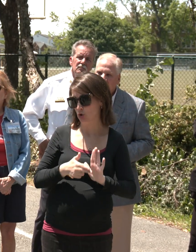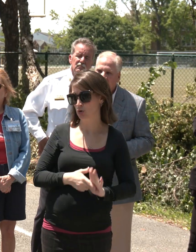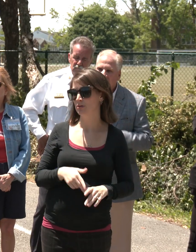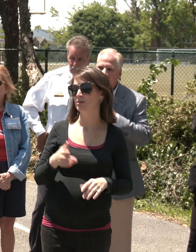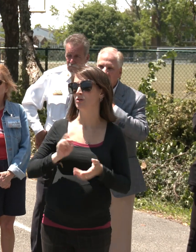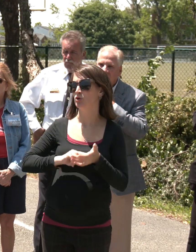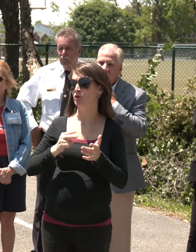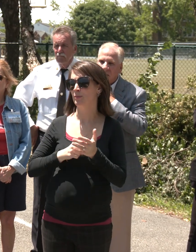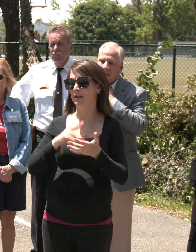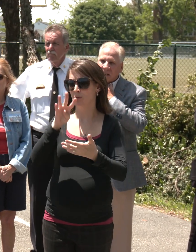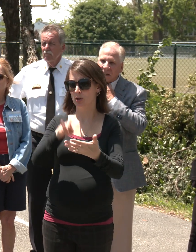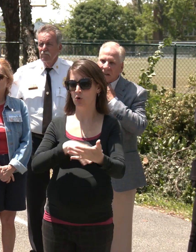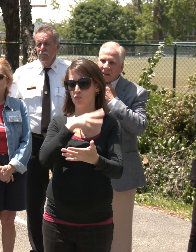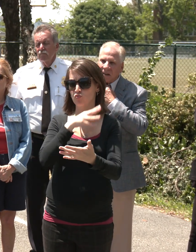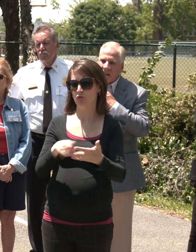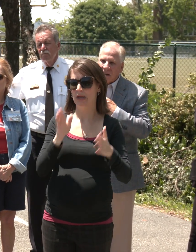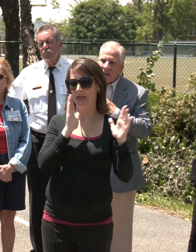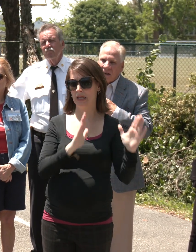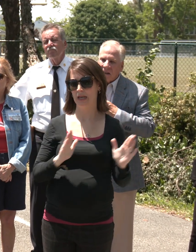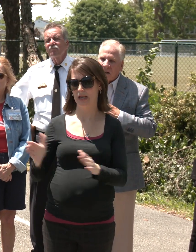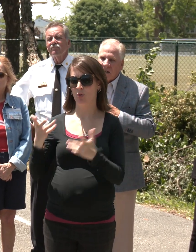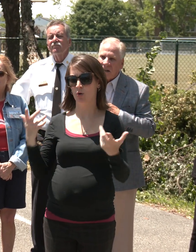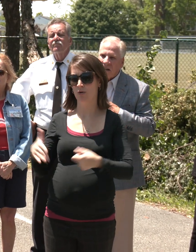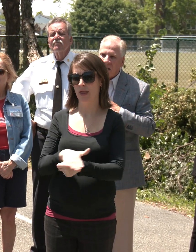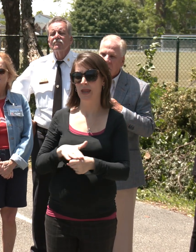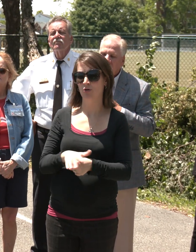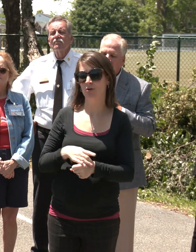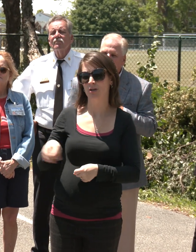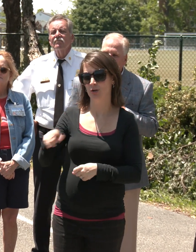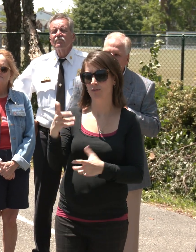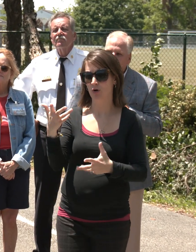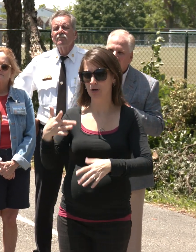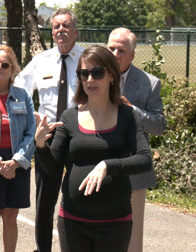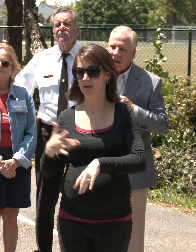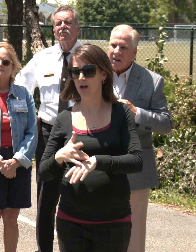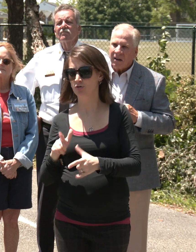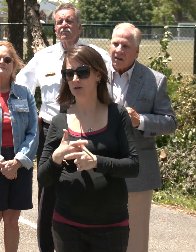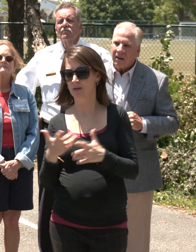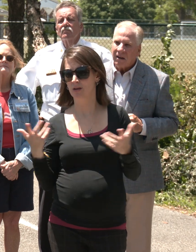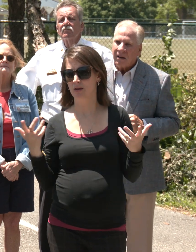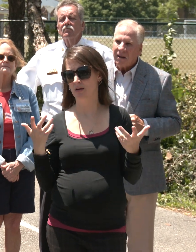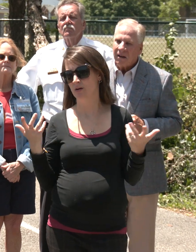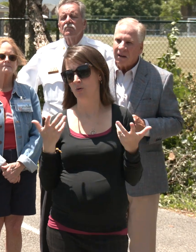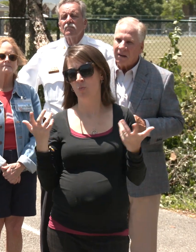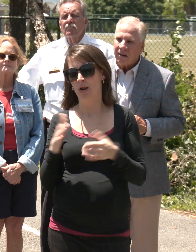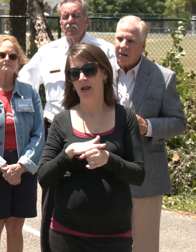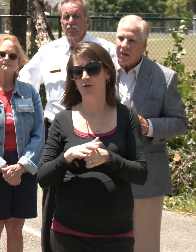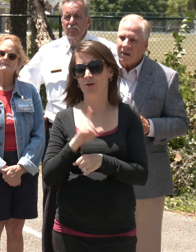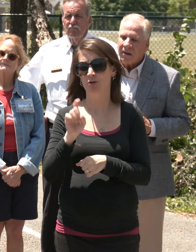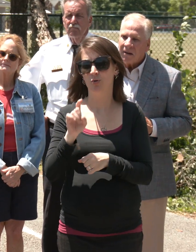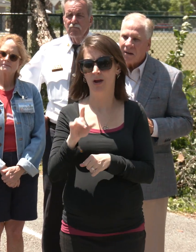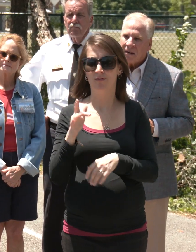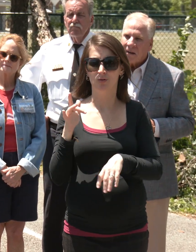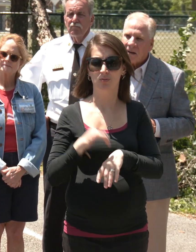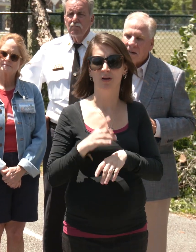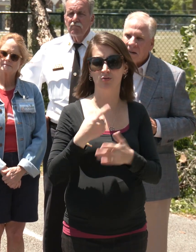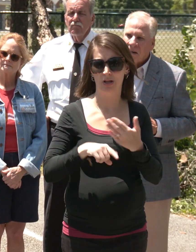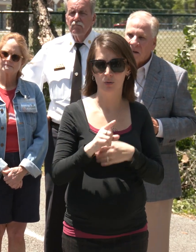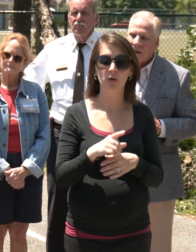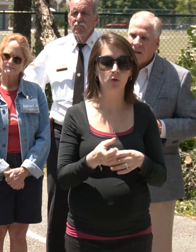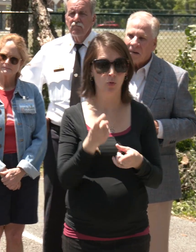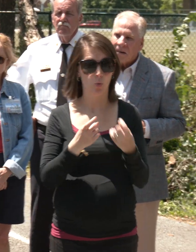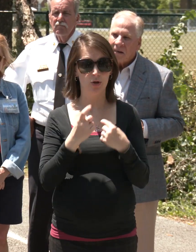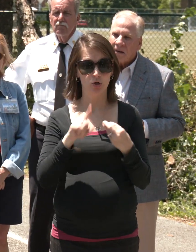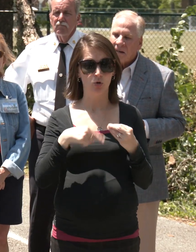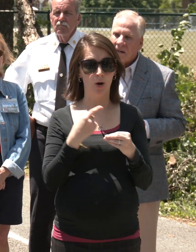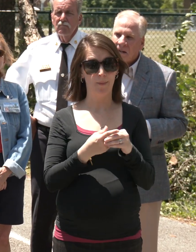done in a grid, or what are the areas that you guys have already been to, and what's still that you guys have to hit next? So the question was really about the volume